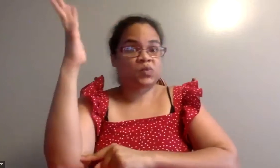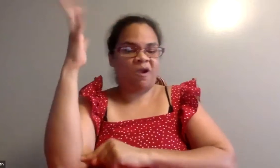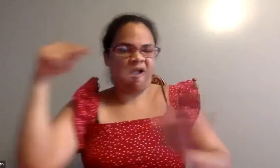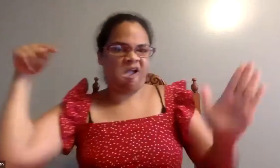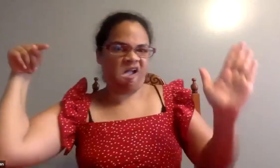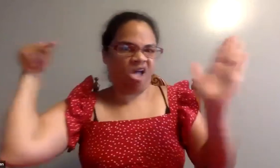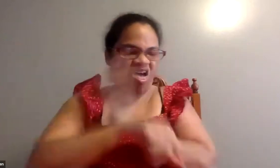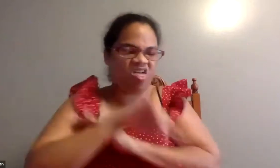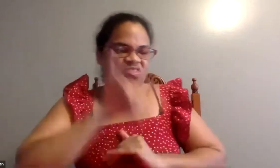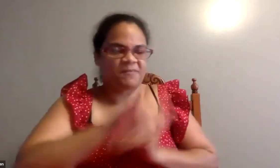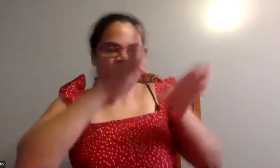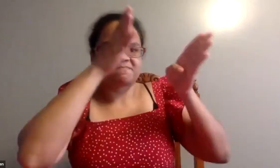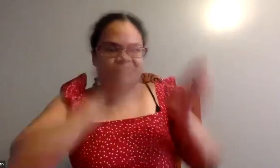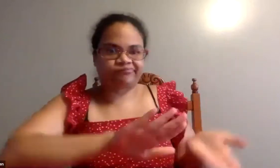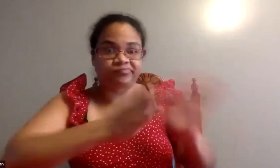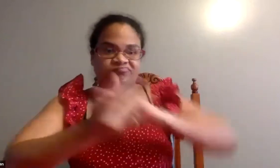They suspected the tree killed him.